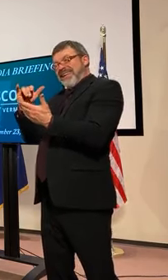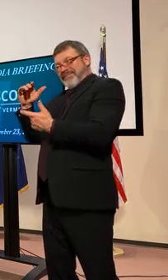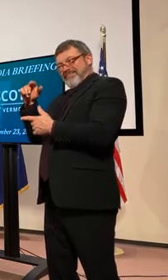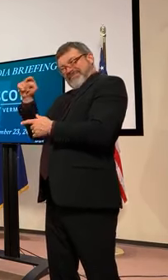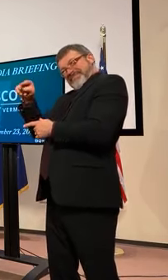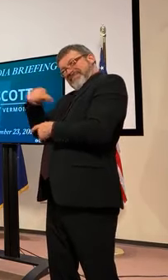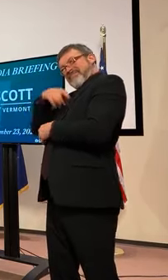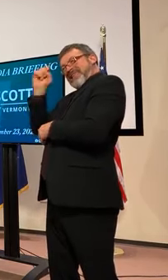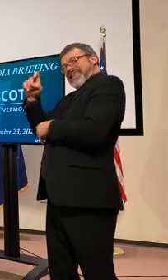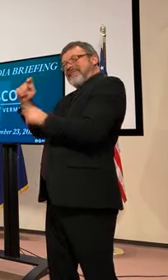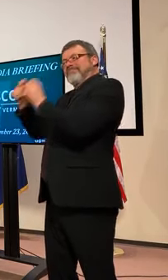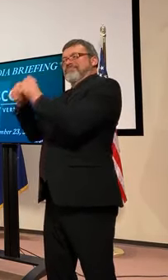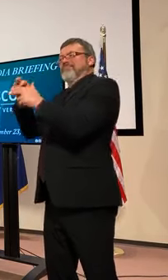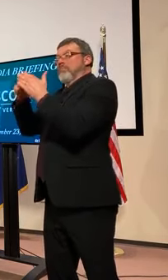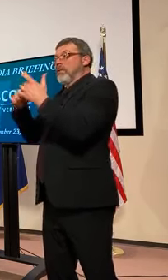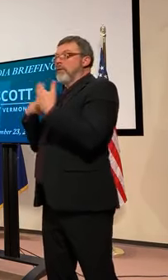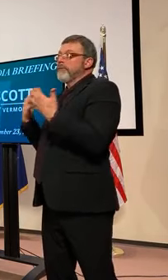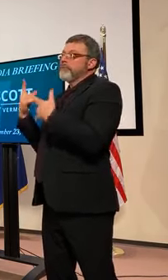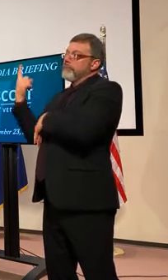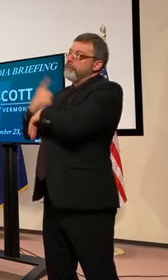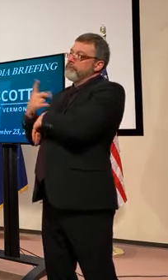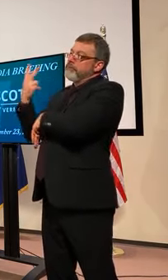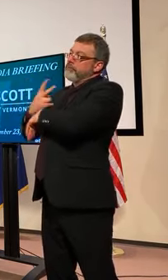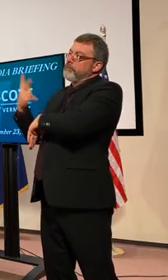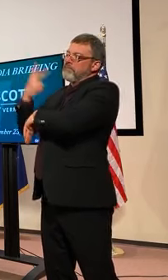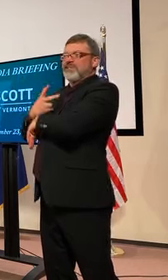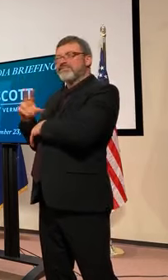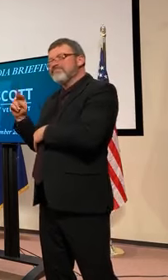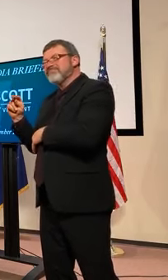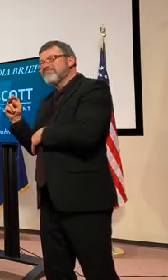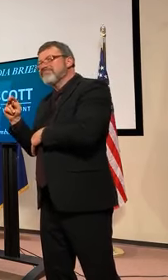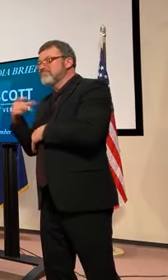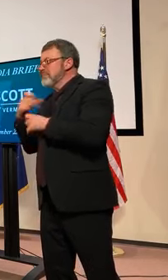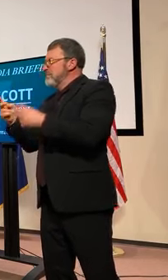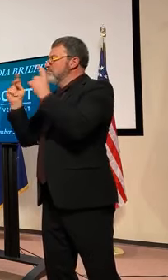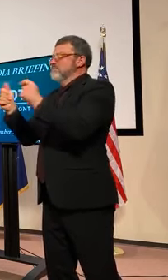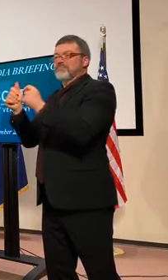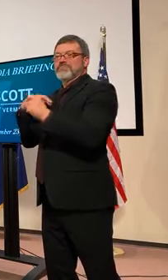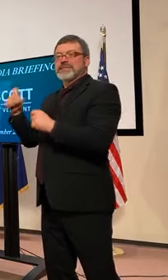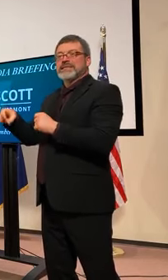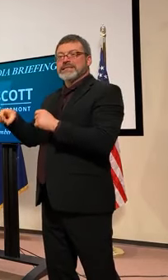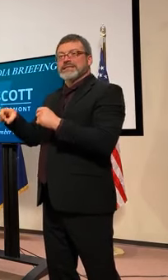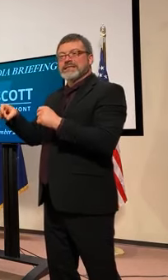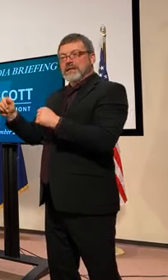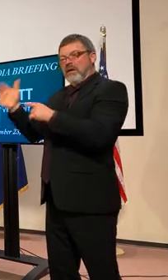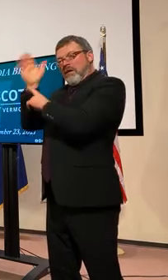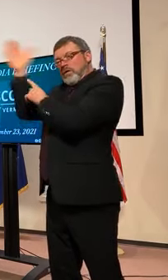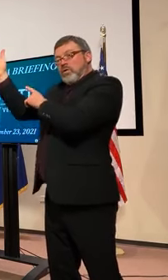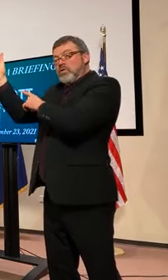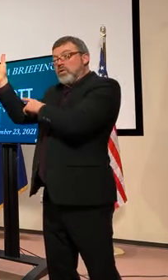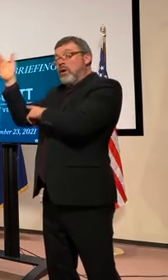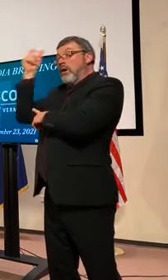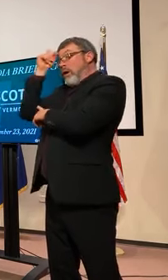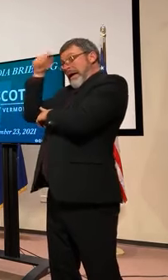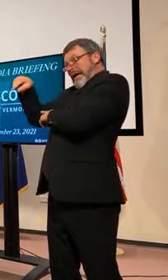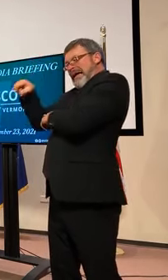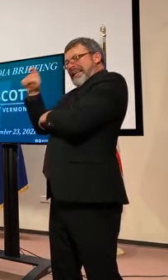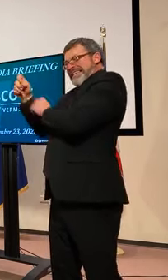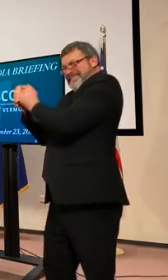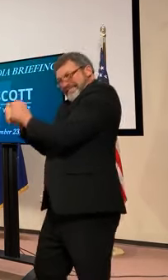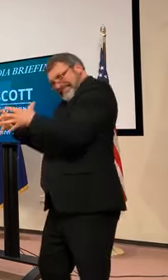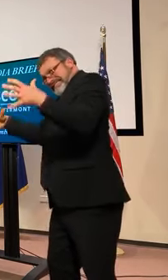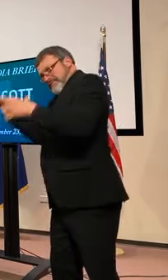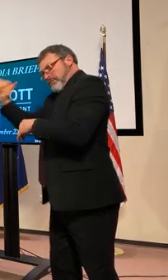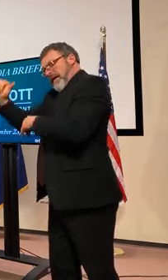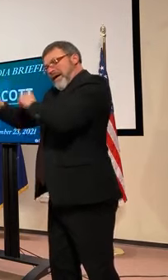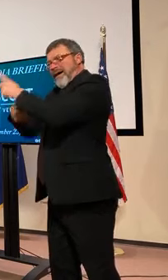House. I think they're on the same page. Our concern right now is we need more of them. And hearing other governors